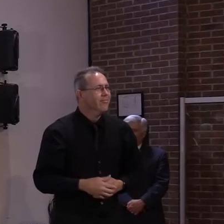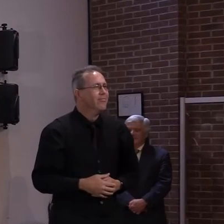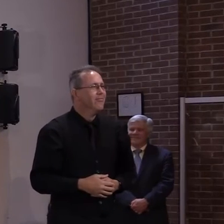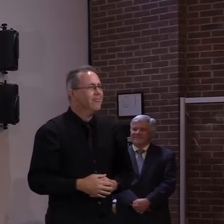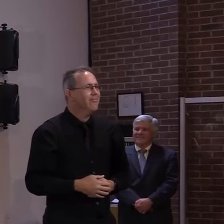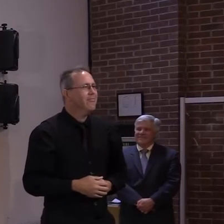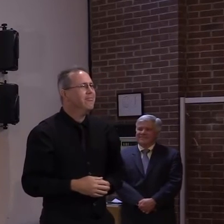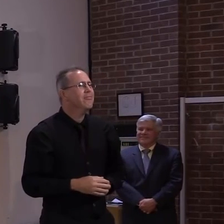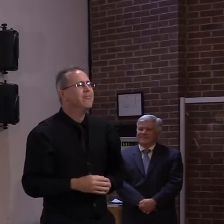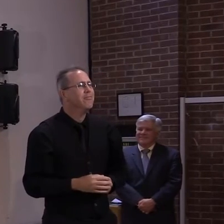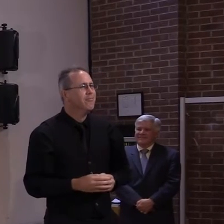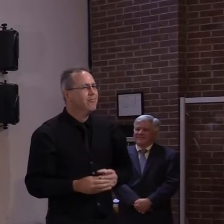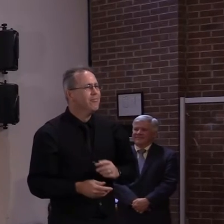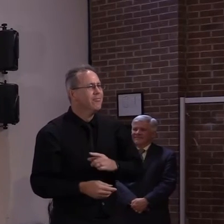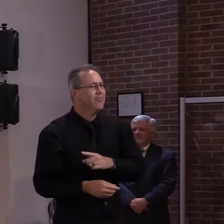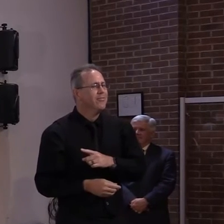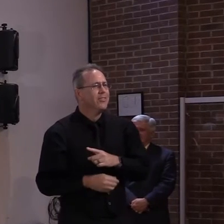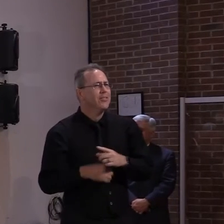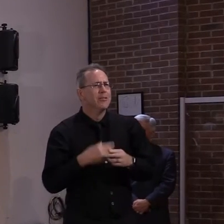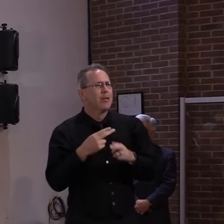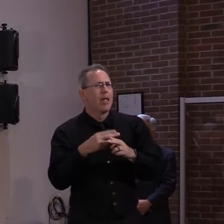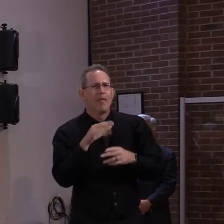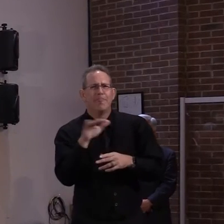Ivermectin is getting a lot of